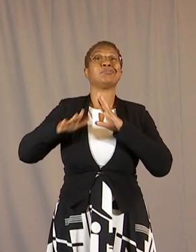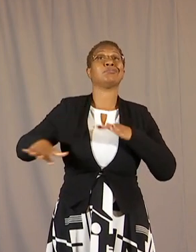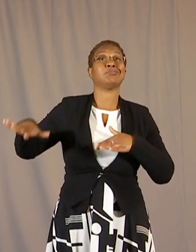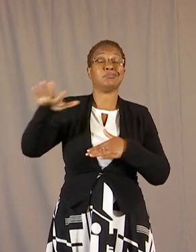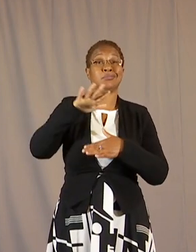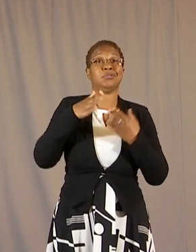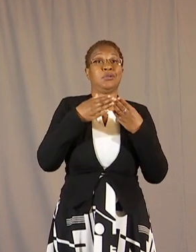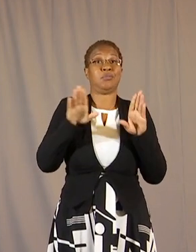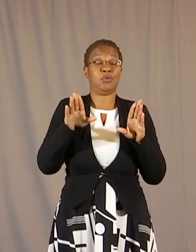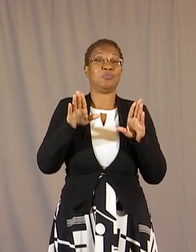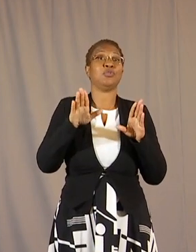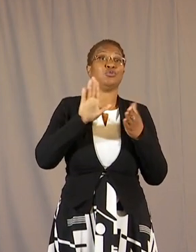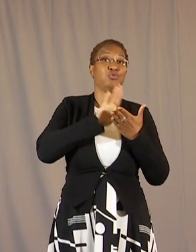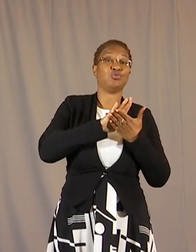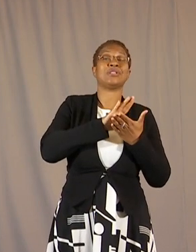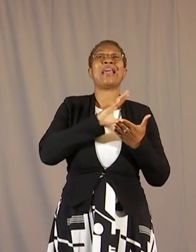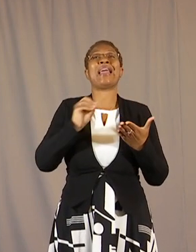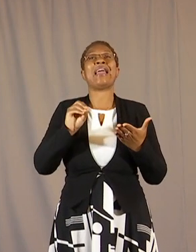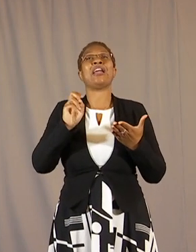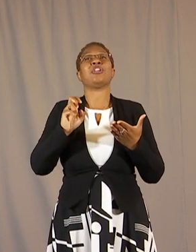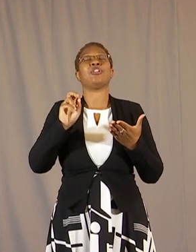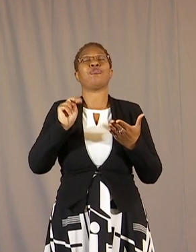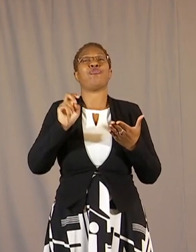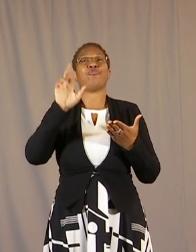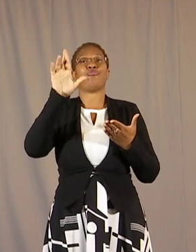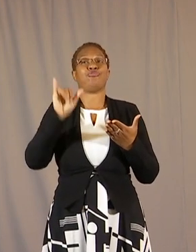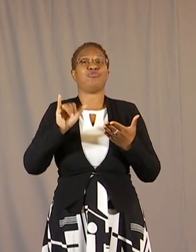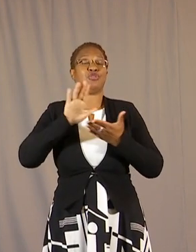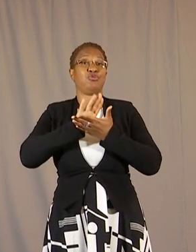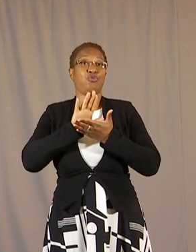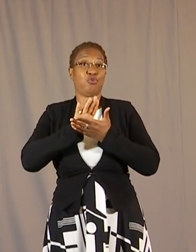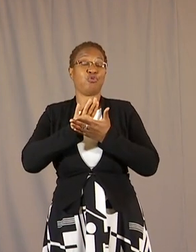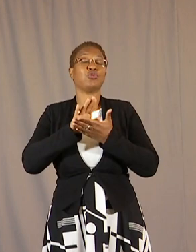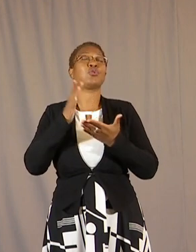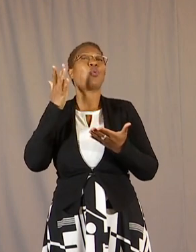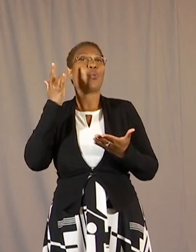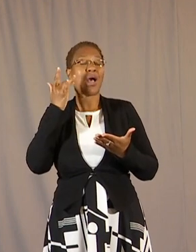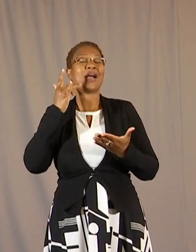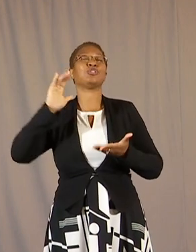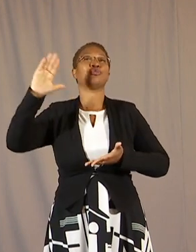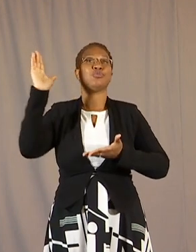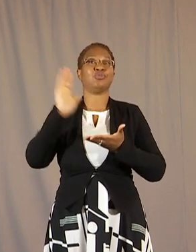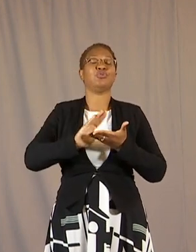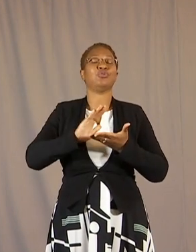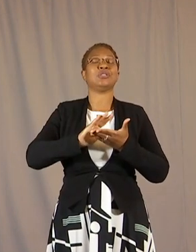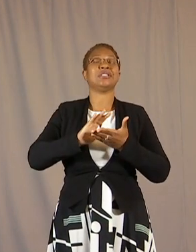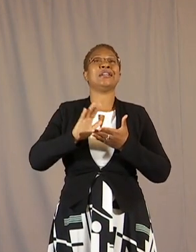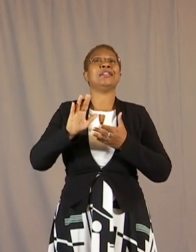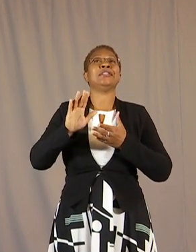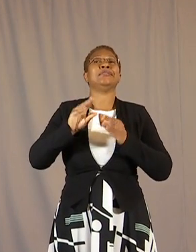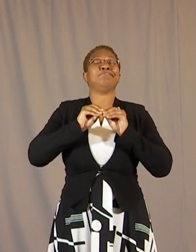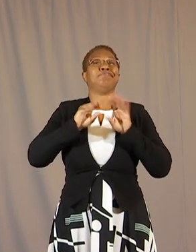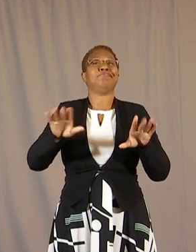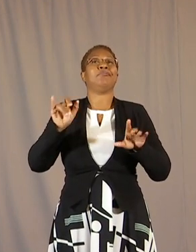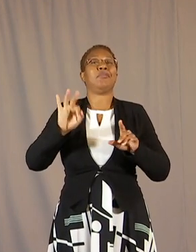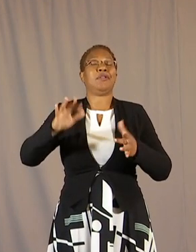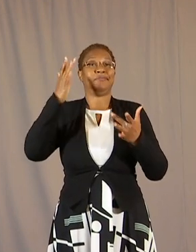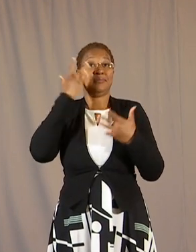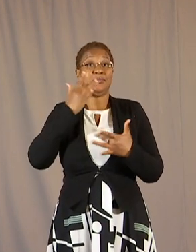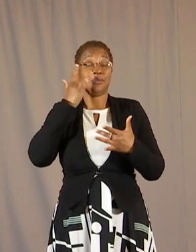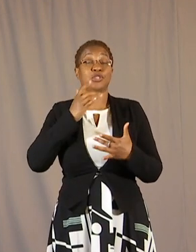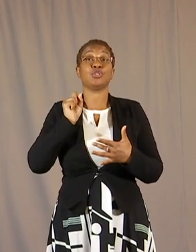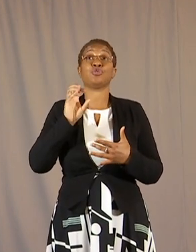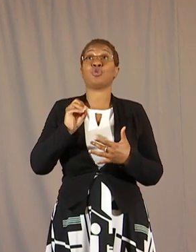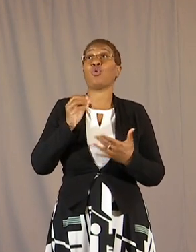schools and nursery schools, all in an effort to reduce infection rates. So those go through the